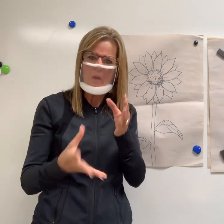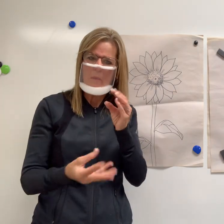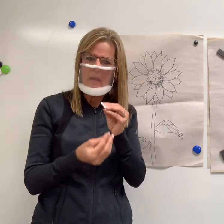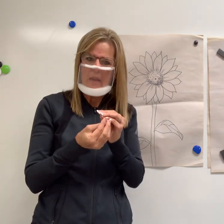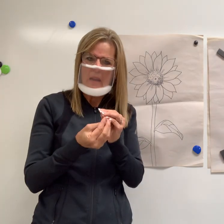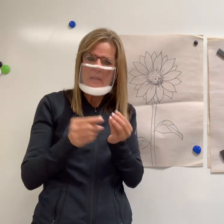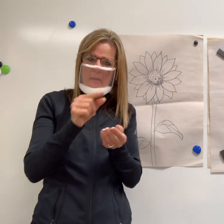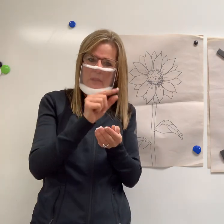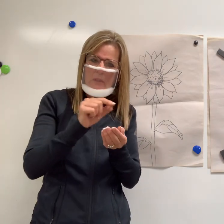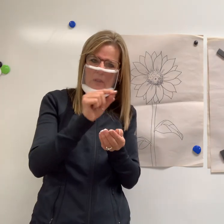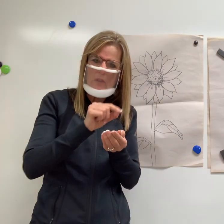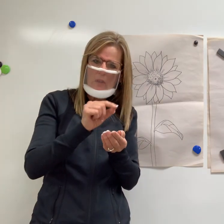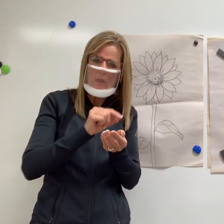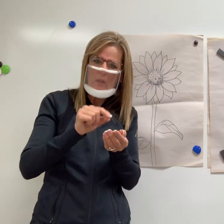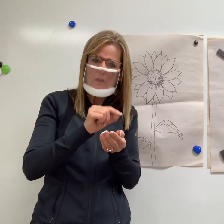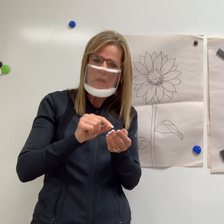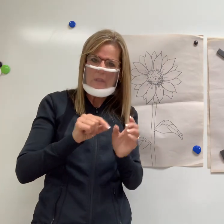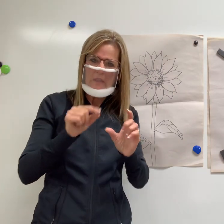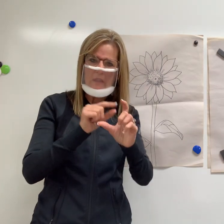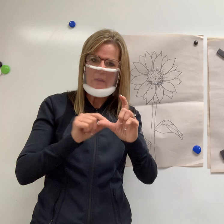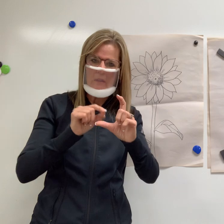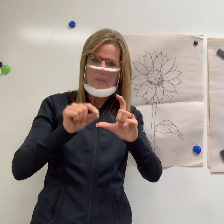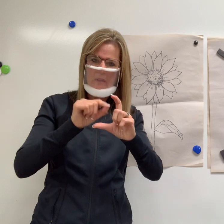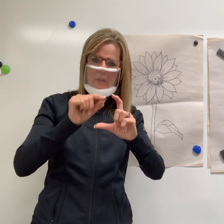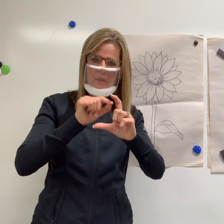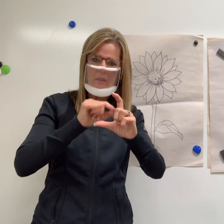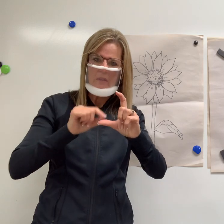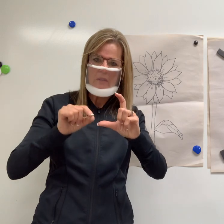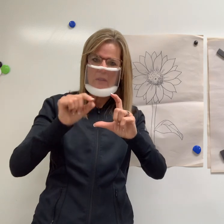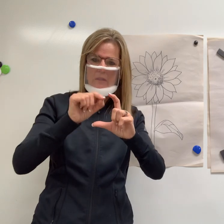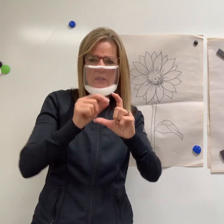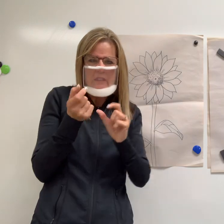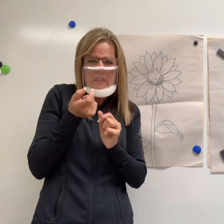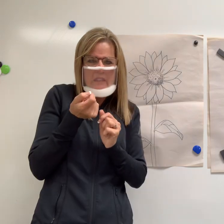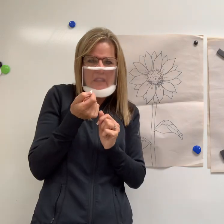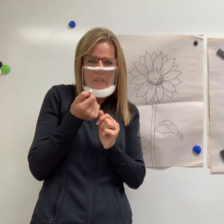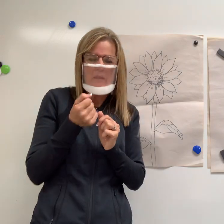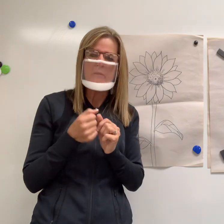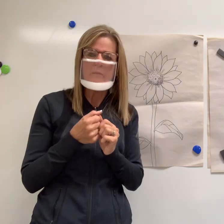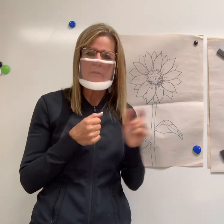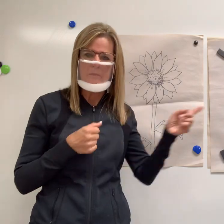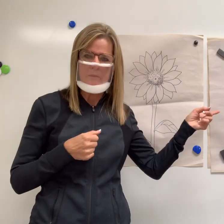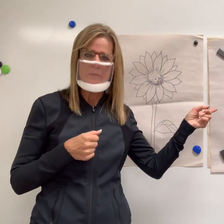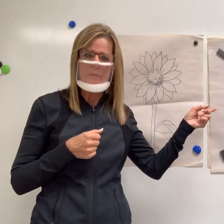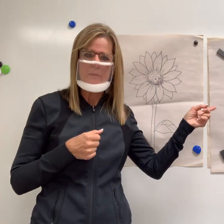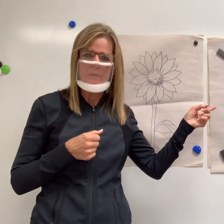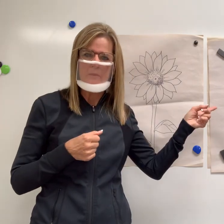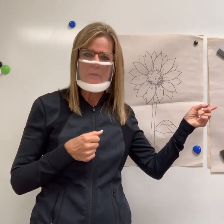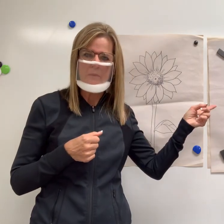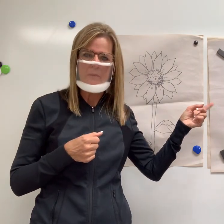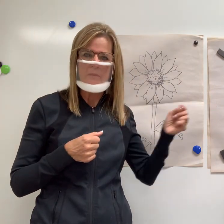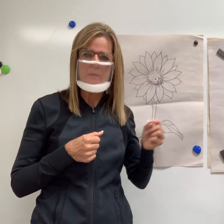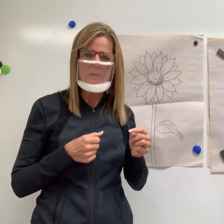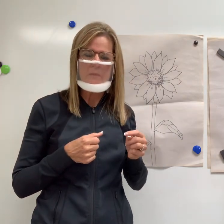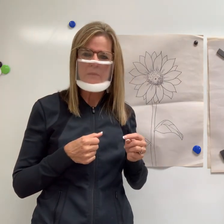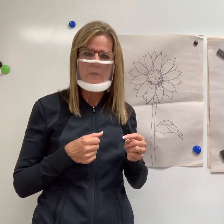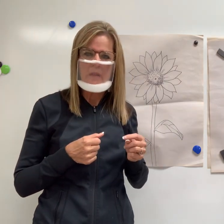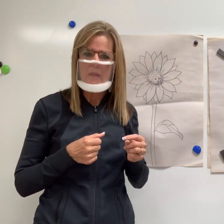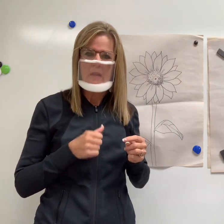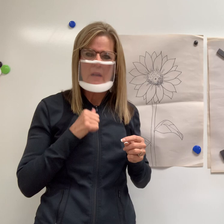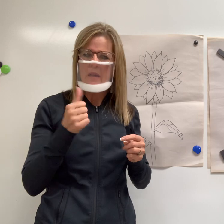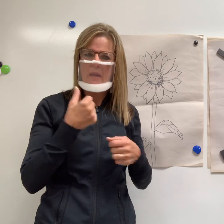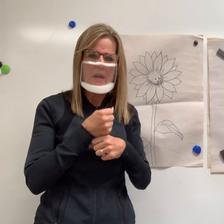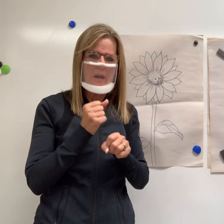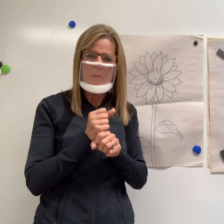little circles and little curve lines, just little, guys, the really and truly, not making